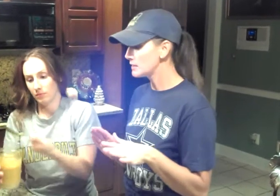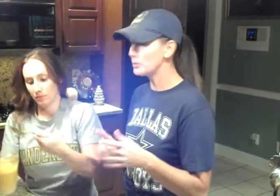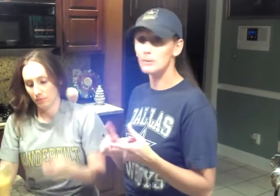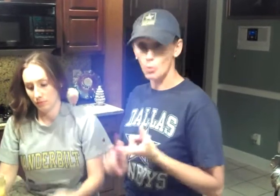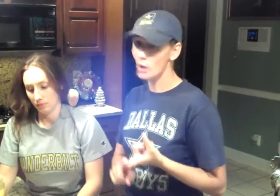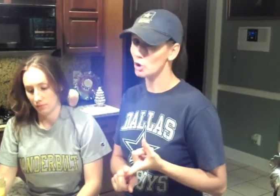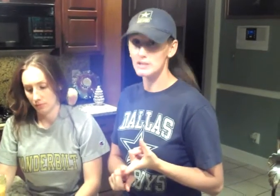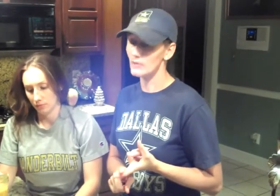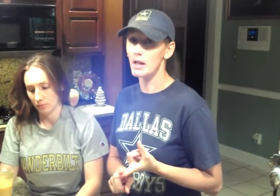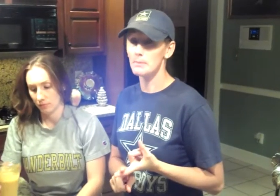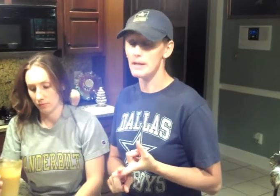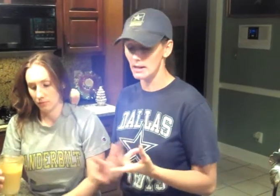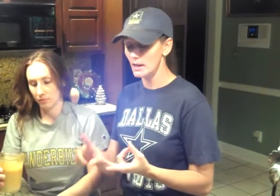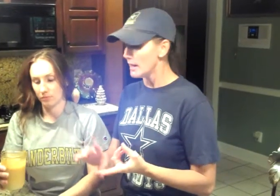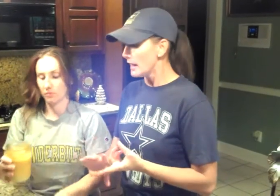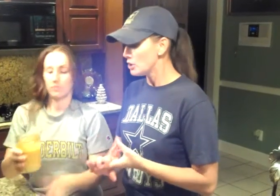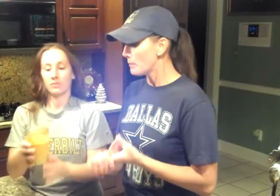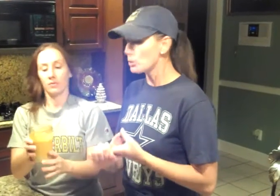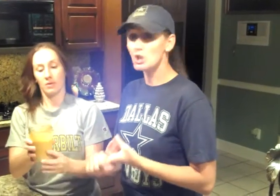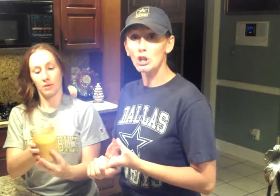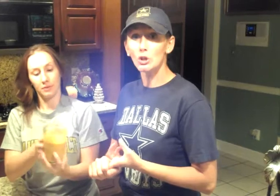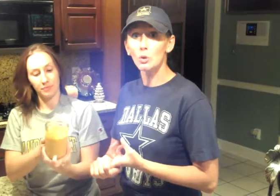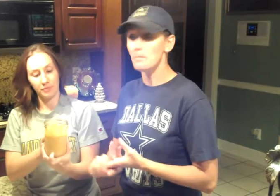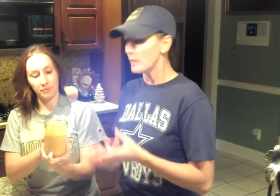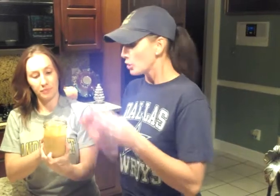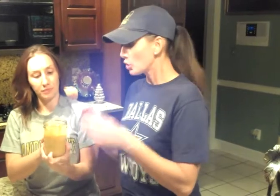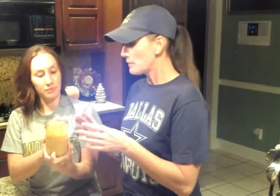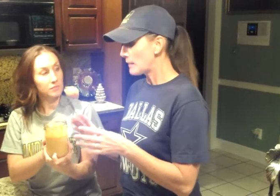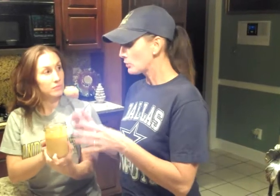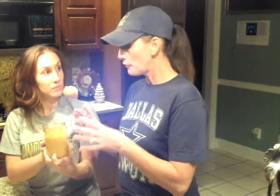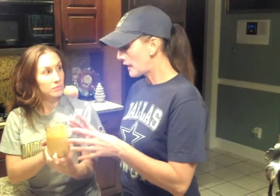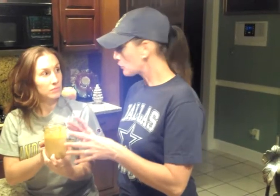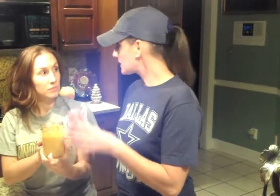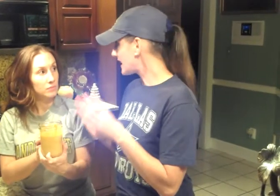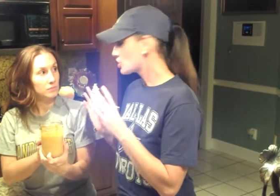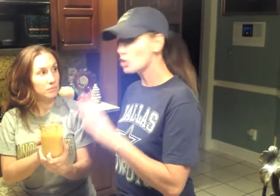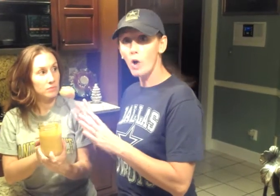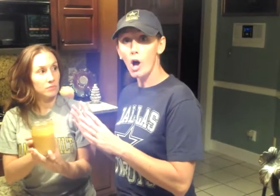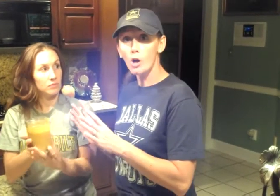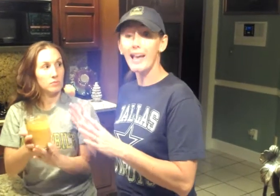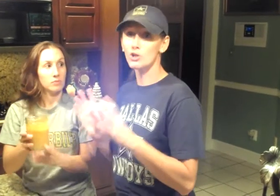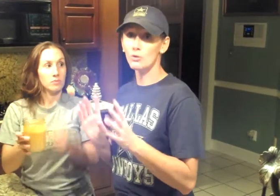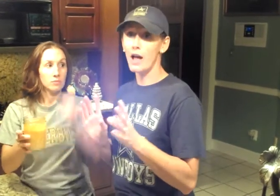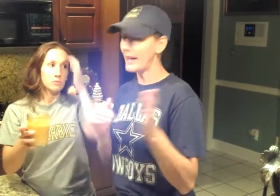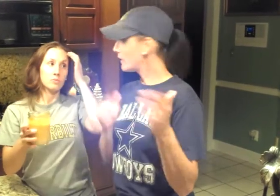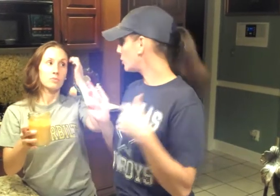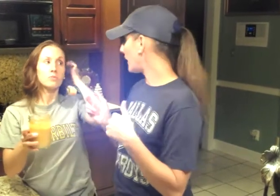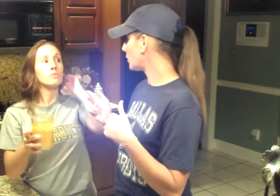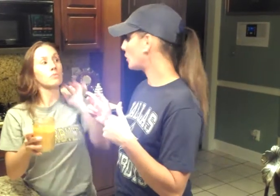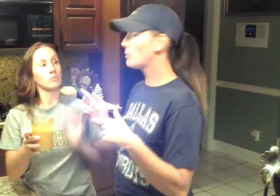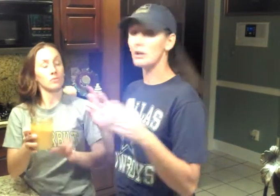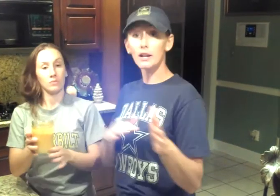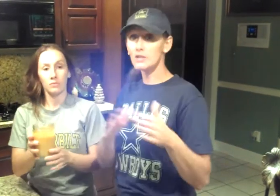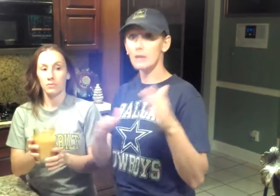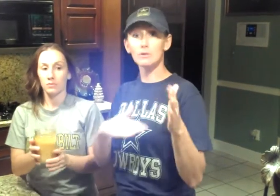simply, number one, you're going to save a lot of money. And number two, you're going to be able to flavor this as strong as you like. I don't know about you, but a lot of times that